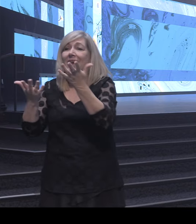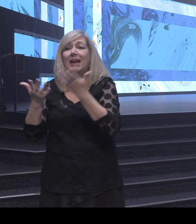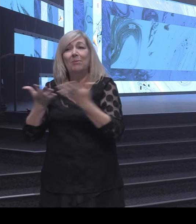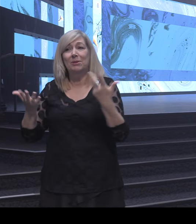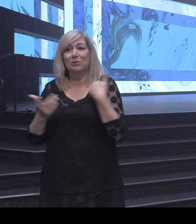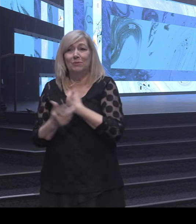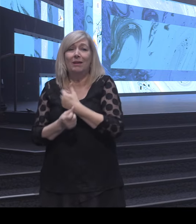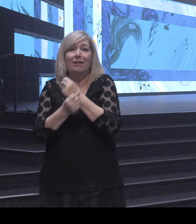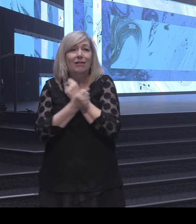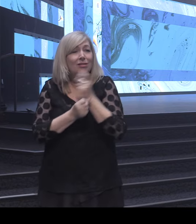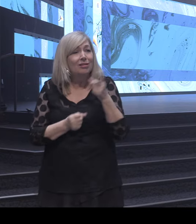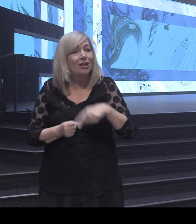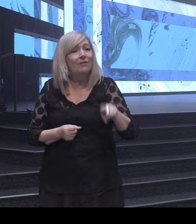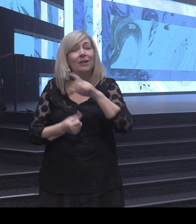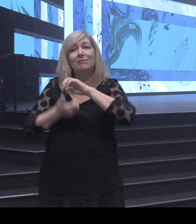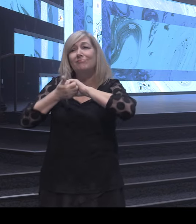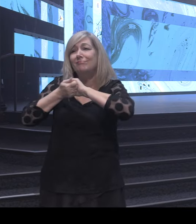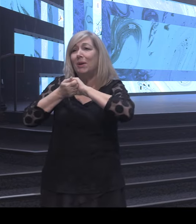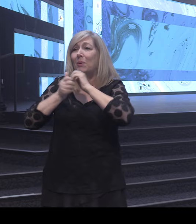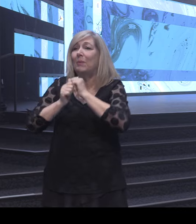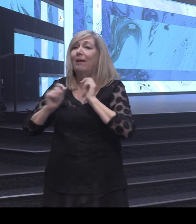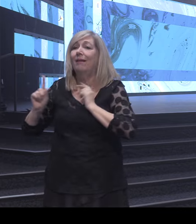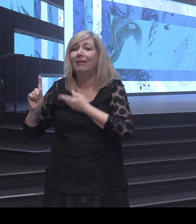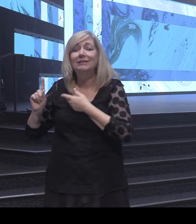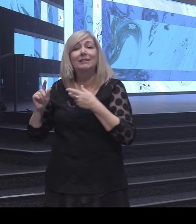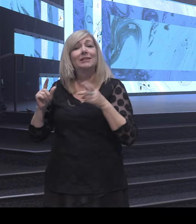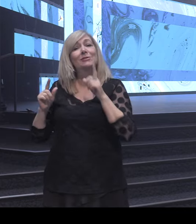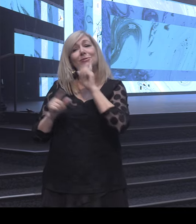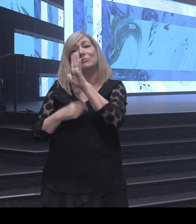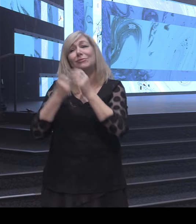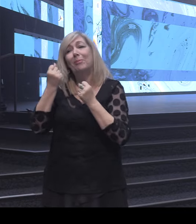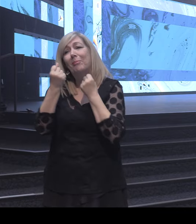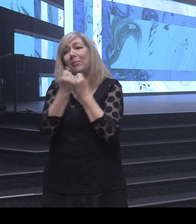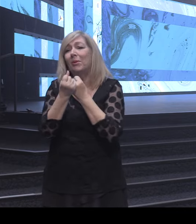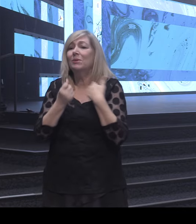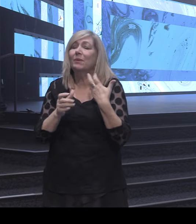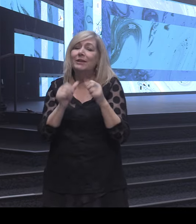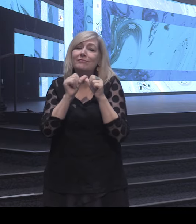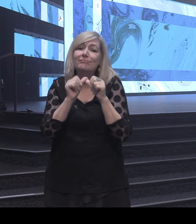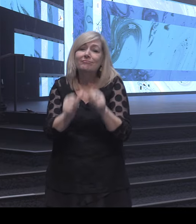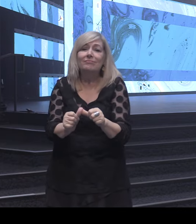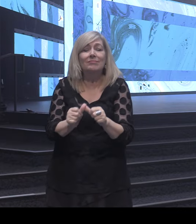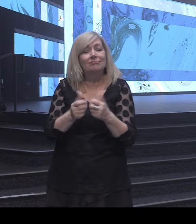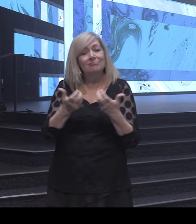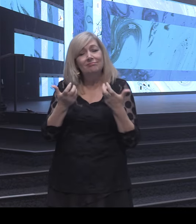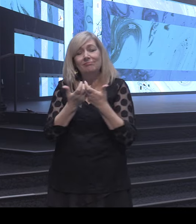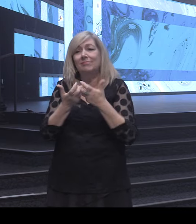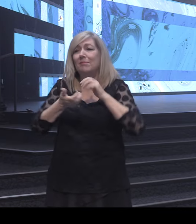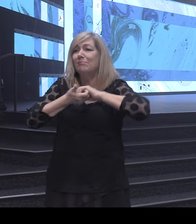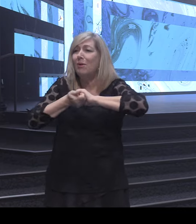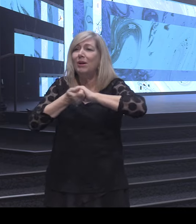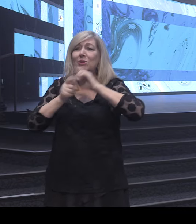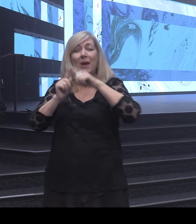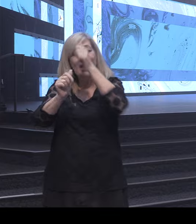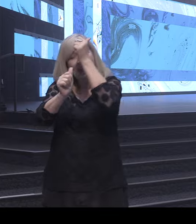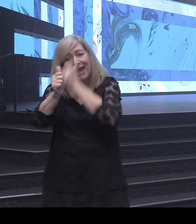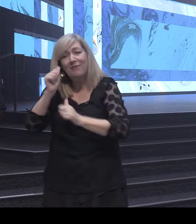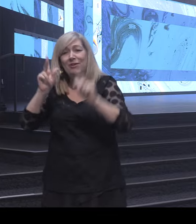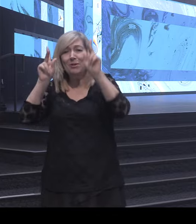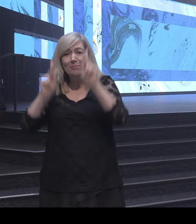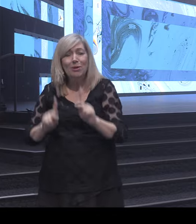your friendship and your generosity and your support. Let's continue to partner until every single heart on the face of the